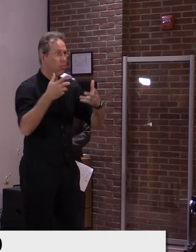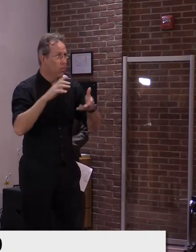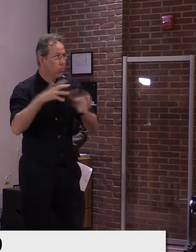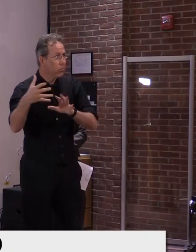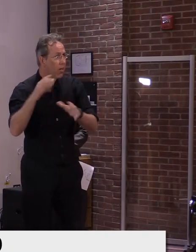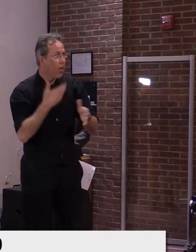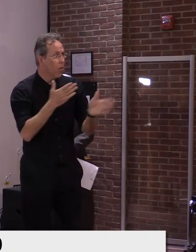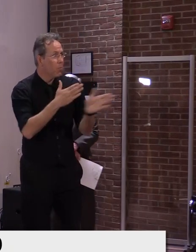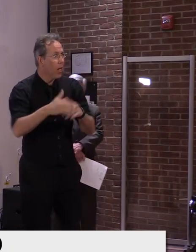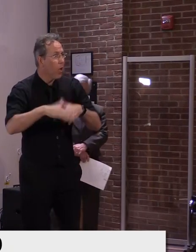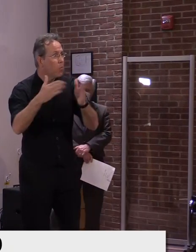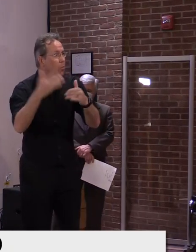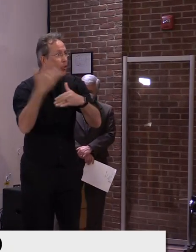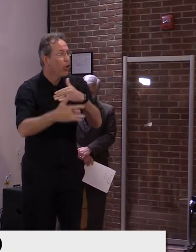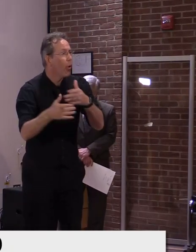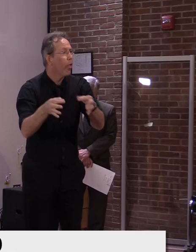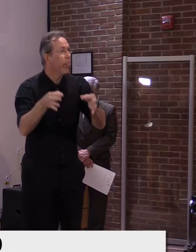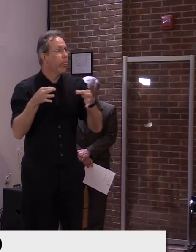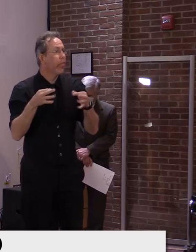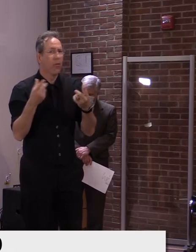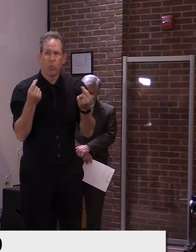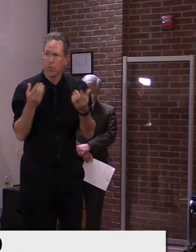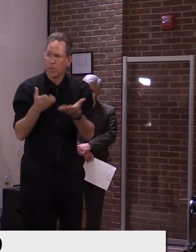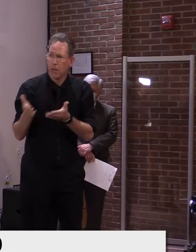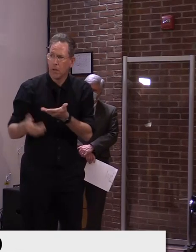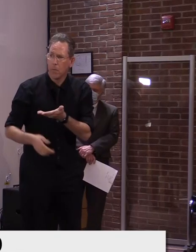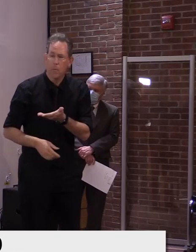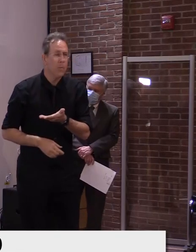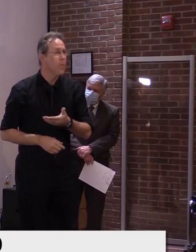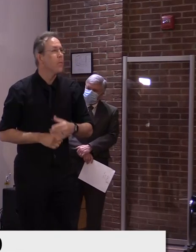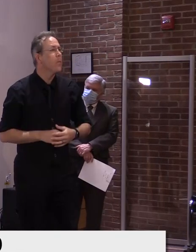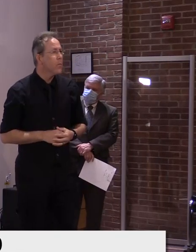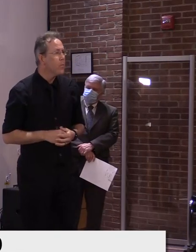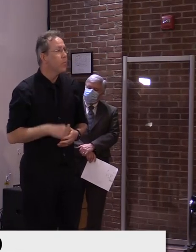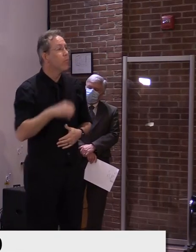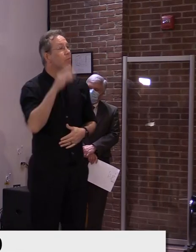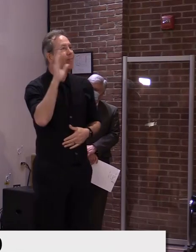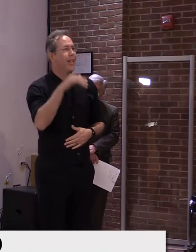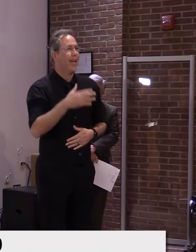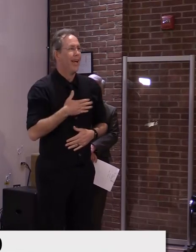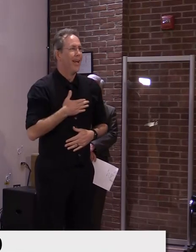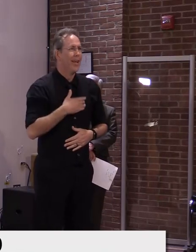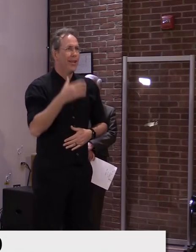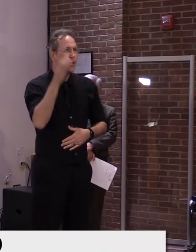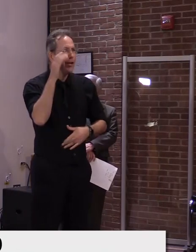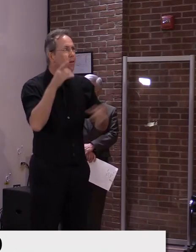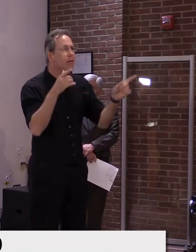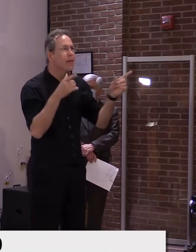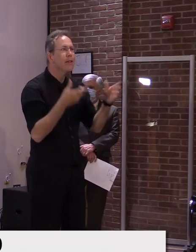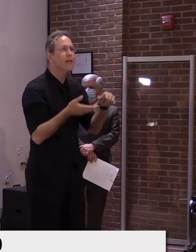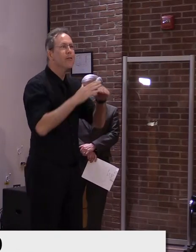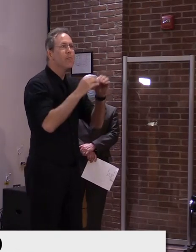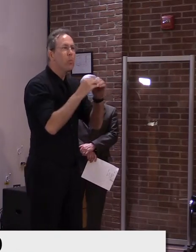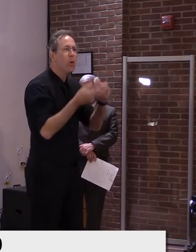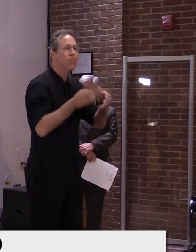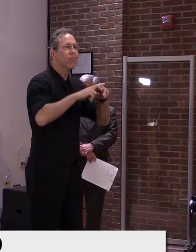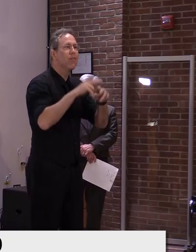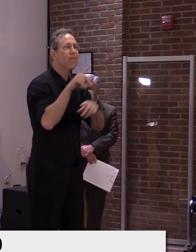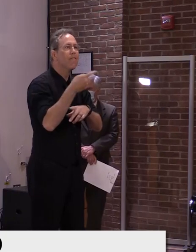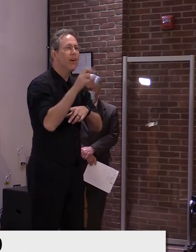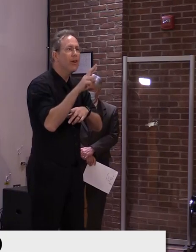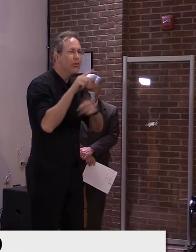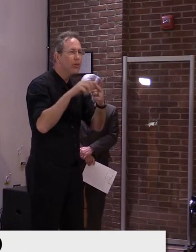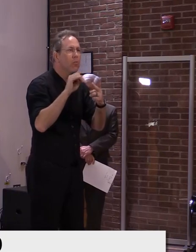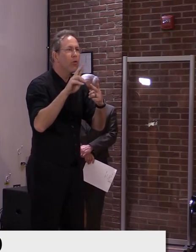increase in the number of doses for Pfizer and Moderna for this week. So even though we're not receiving